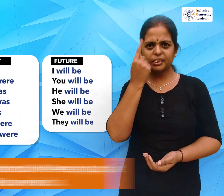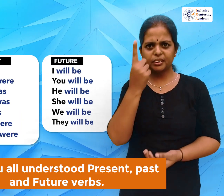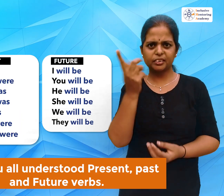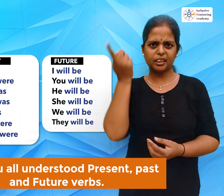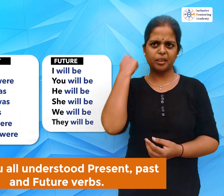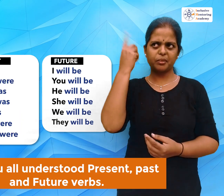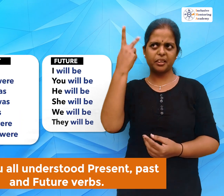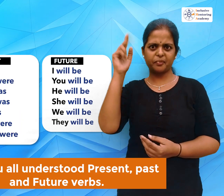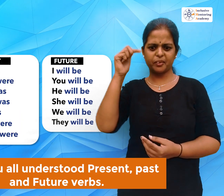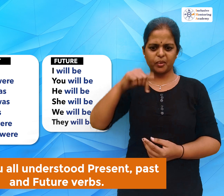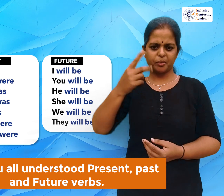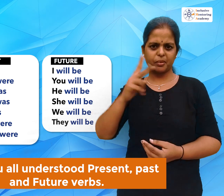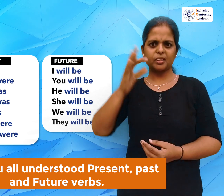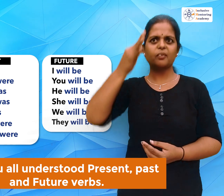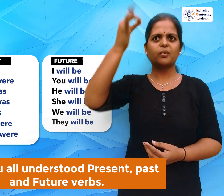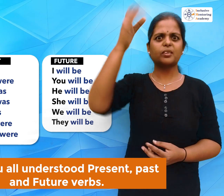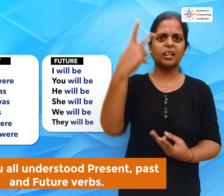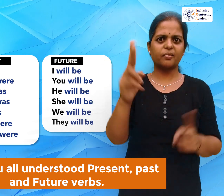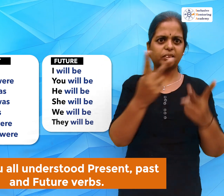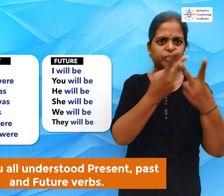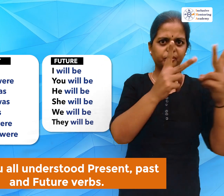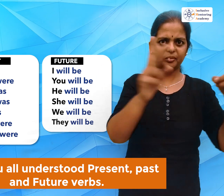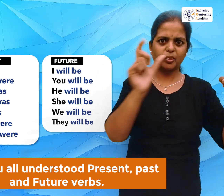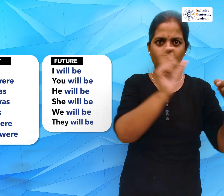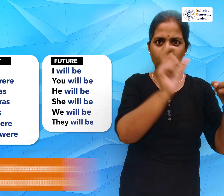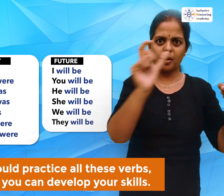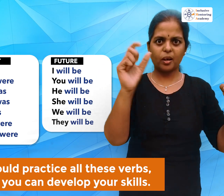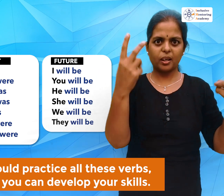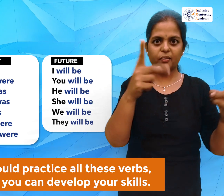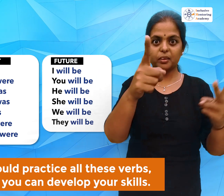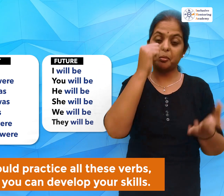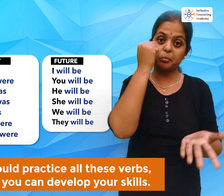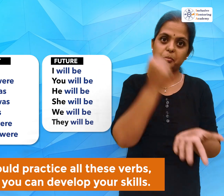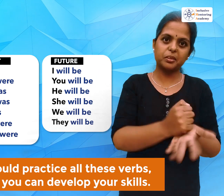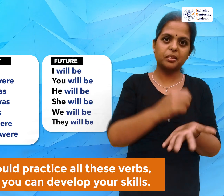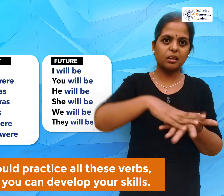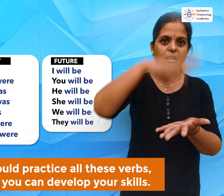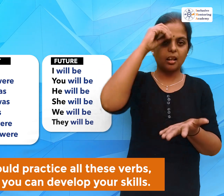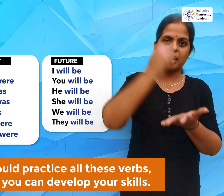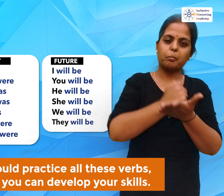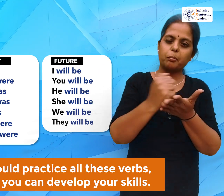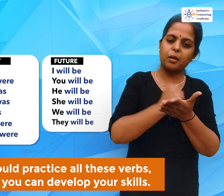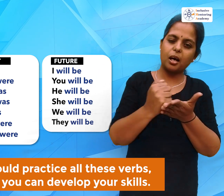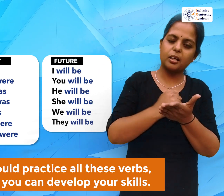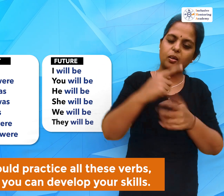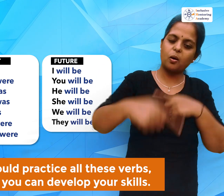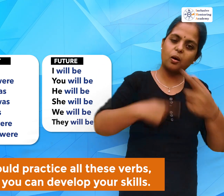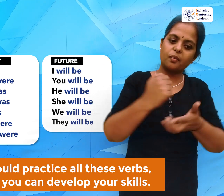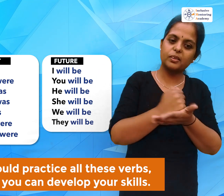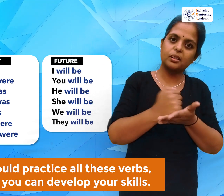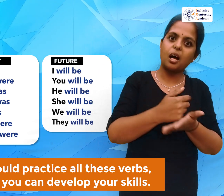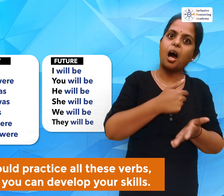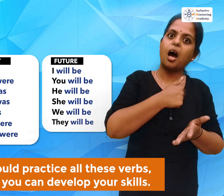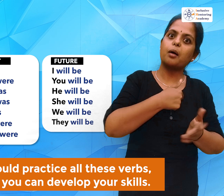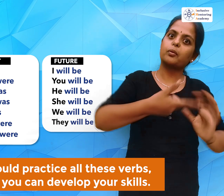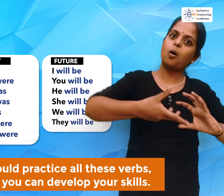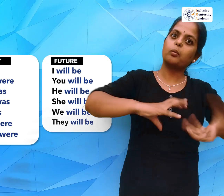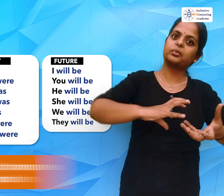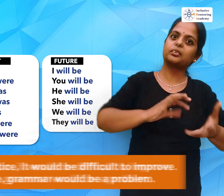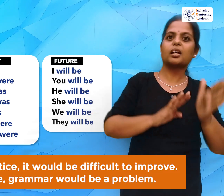Hope you all understood present, past and future verbs. You should practice all these verbs so that you can develop your skills.